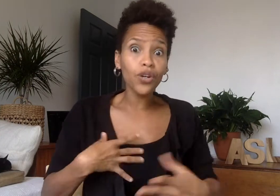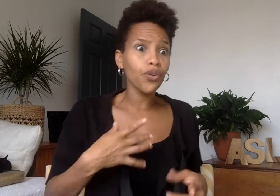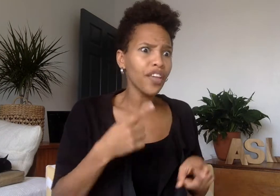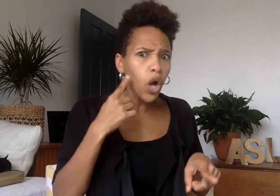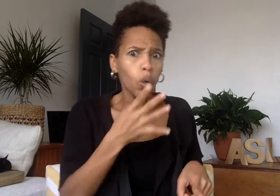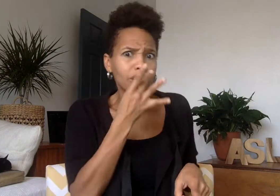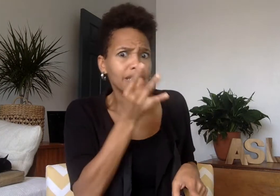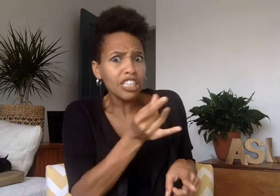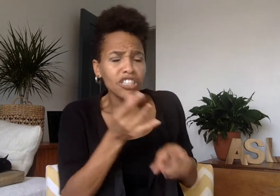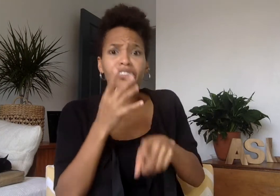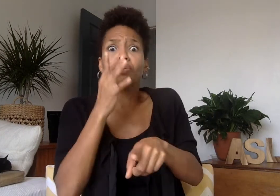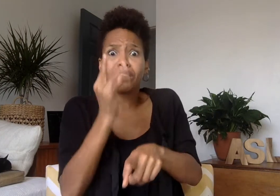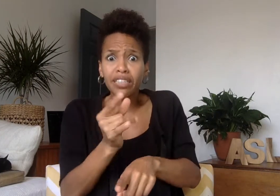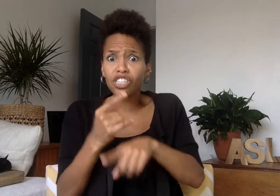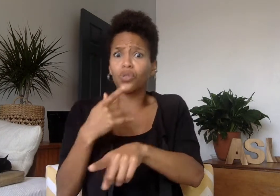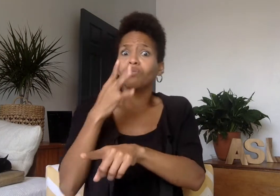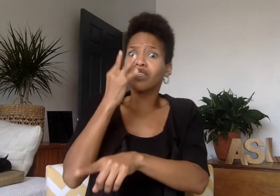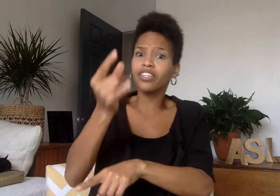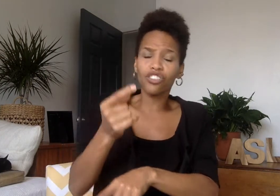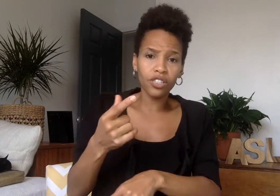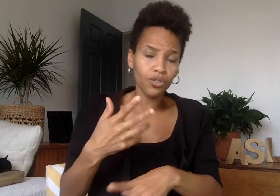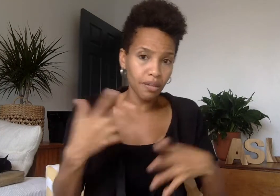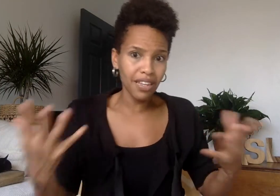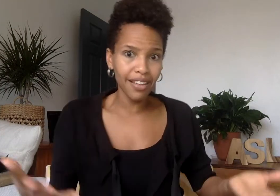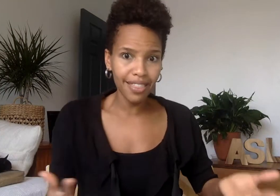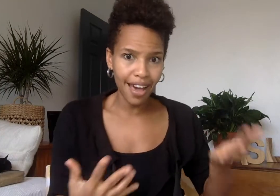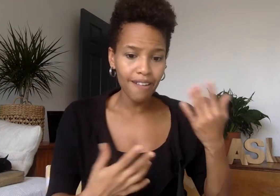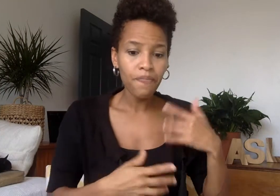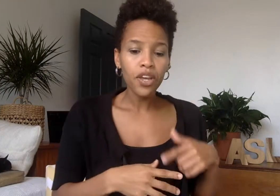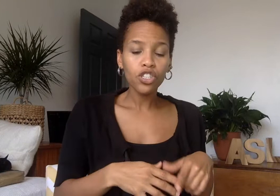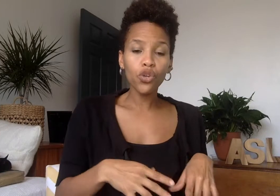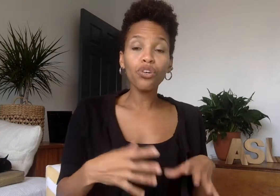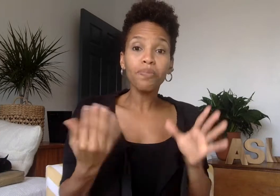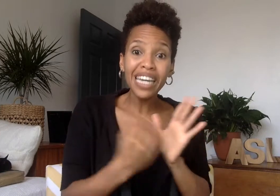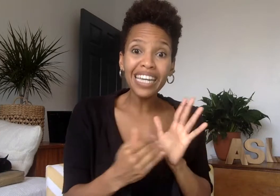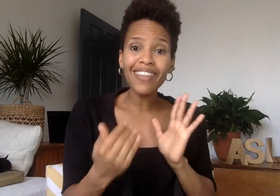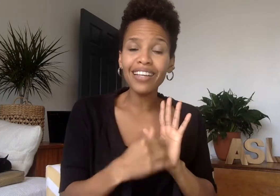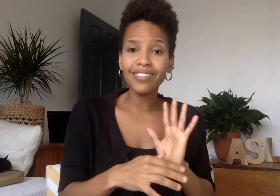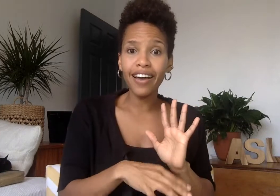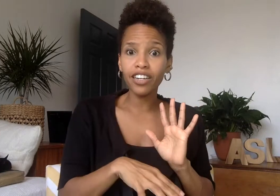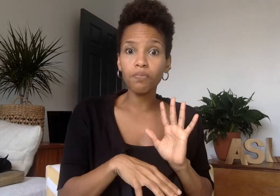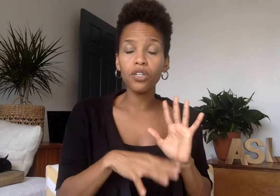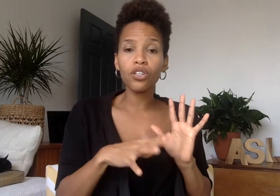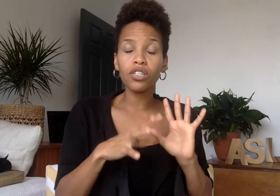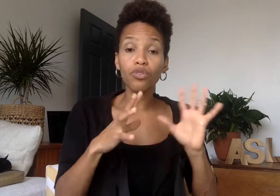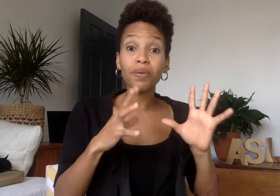or think delicious, or something like that. So repeating a sign could be